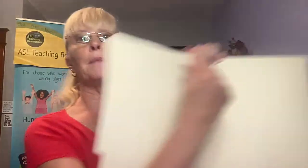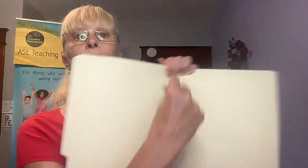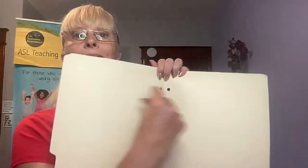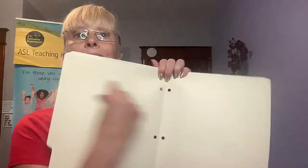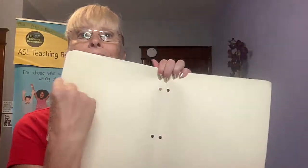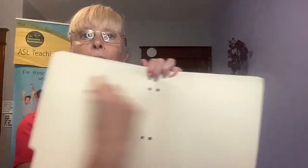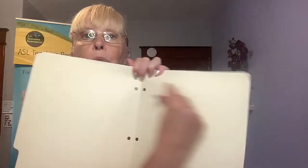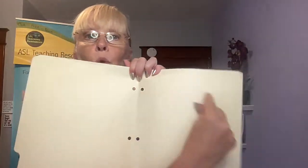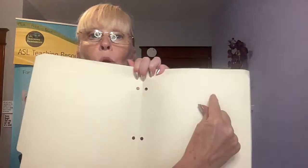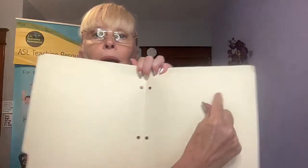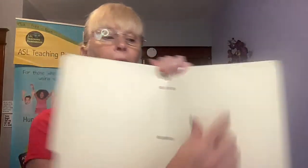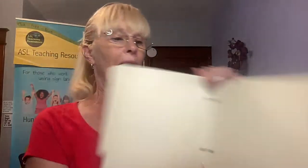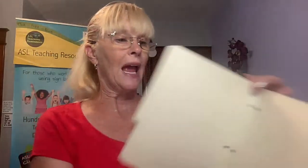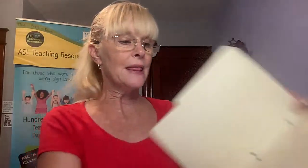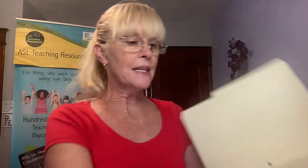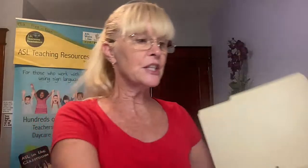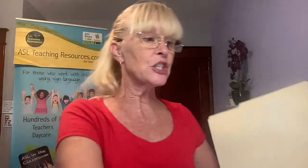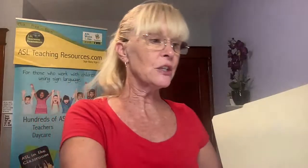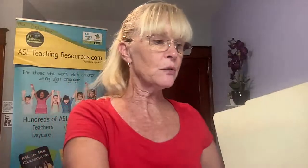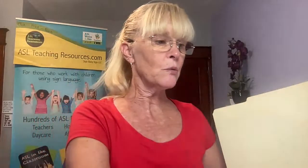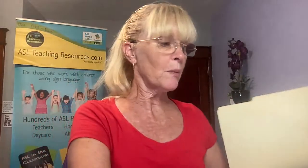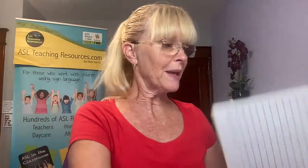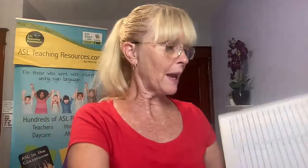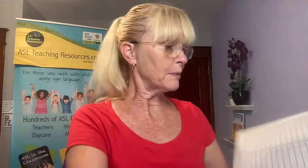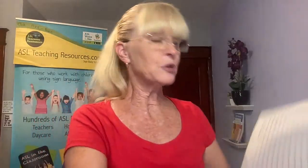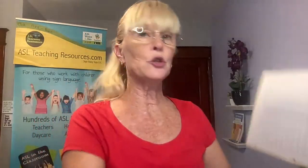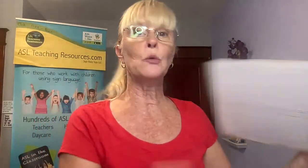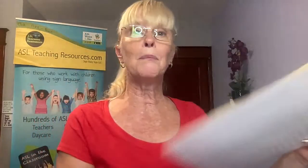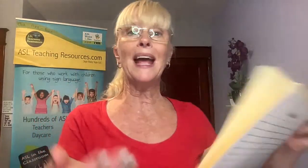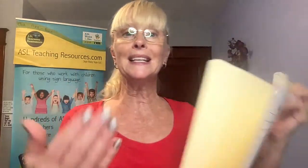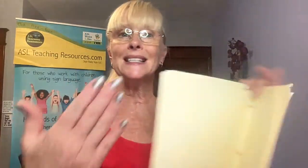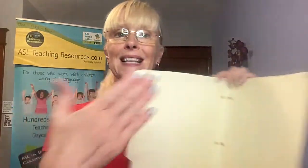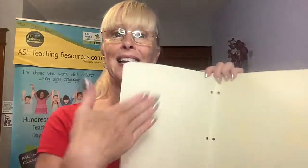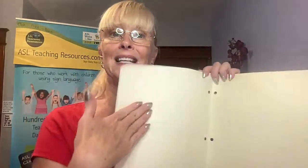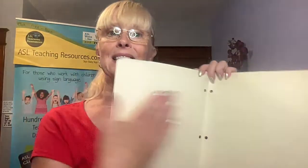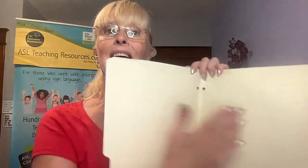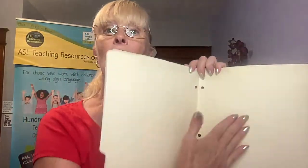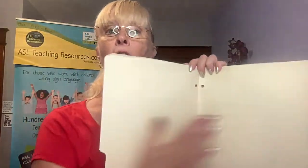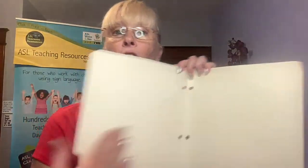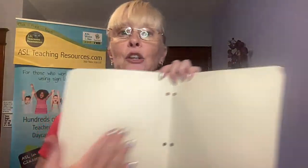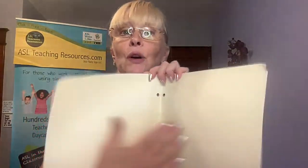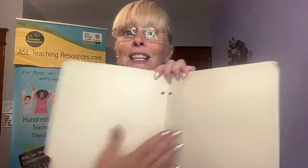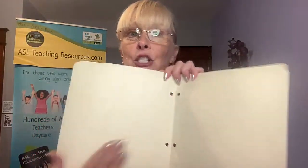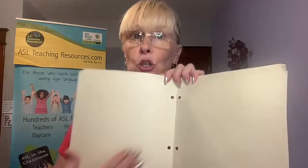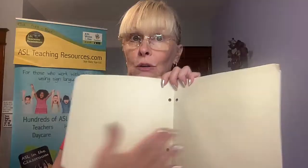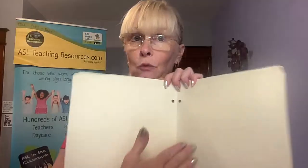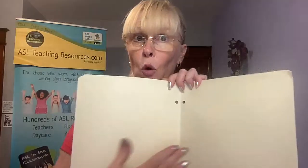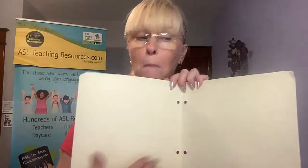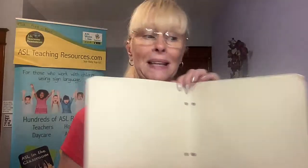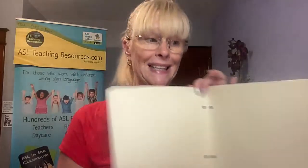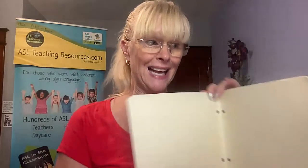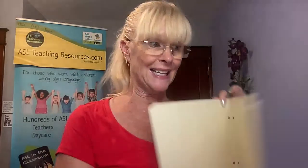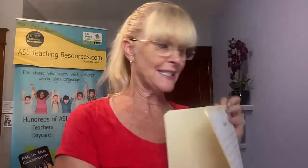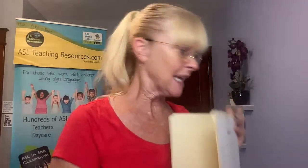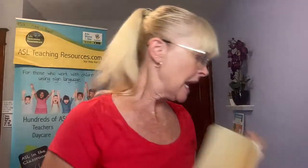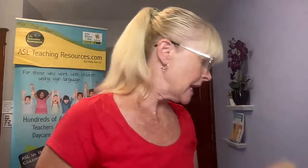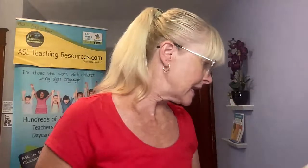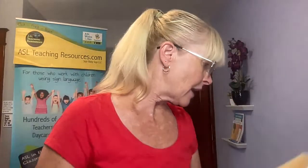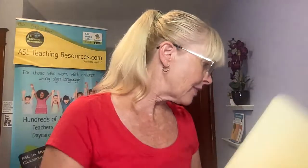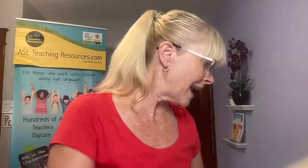to label. And then the children will be able to paste things under a certain place. Now that